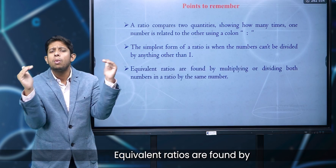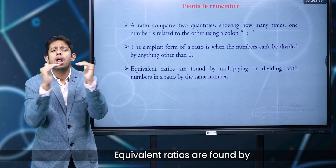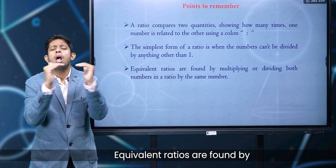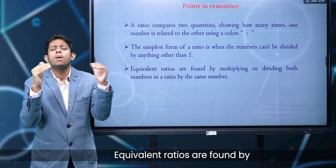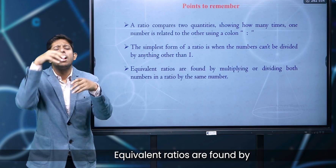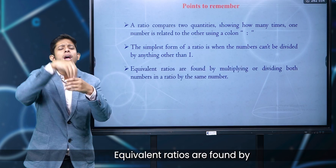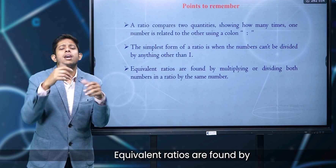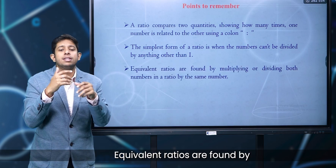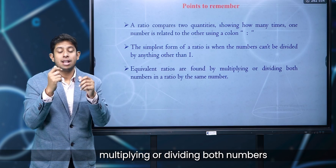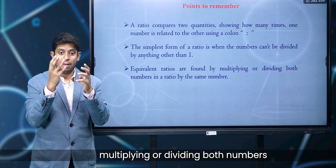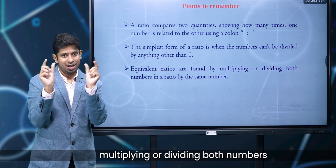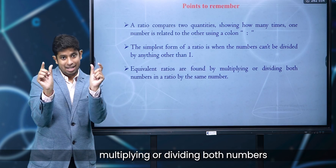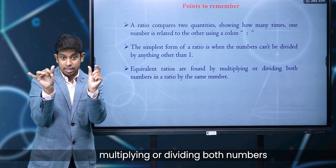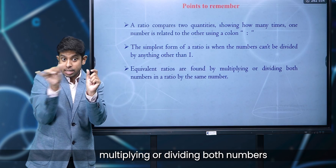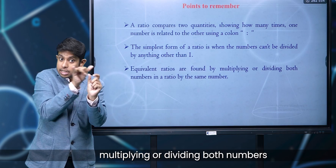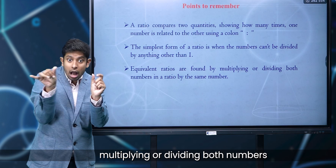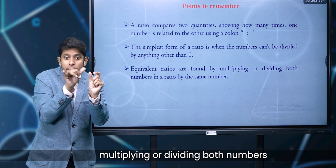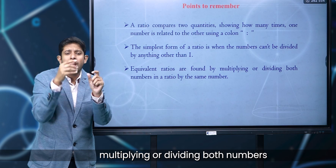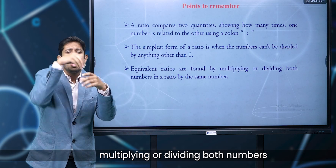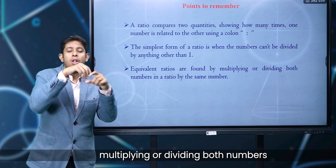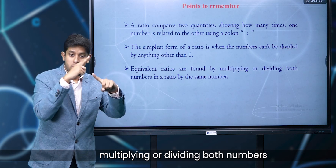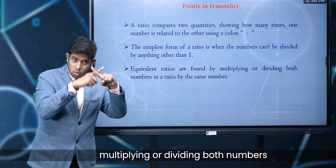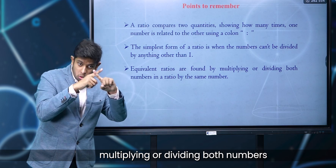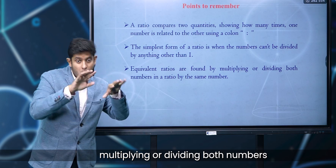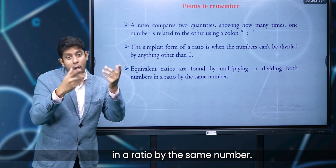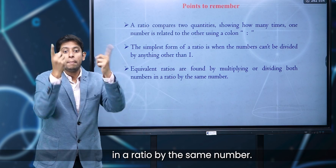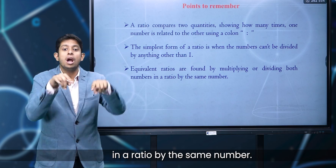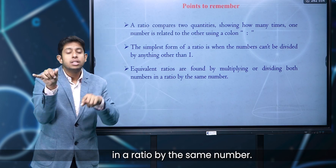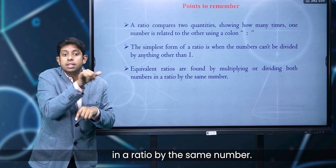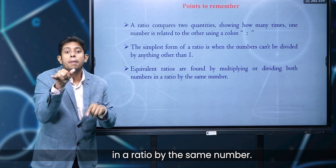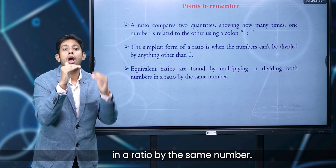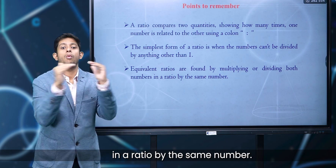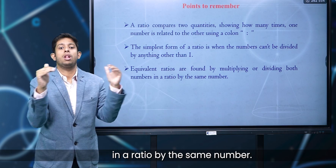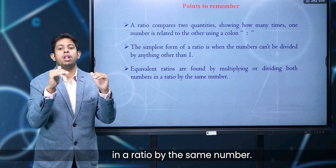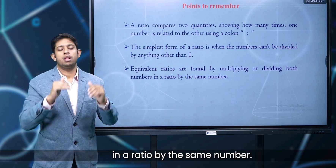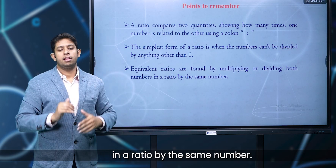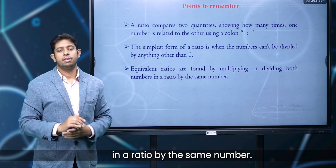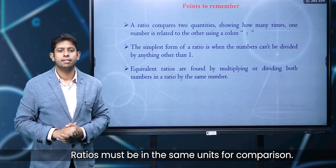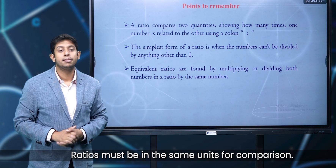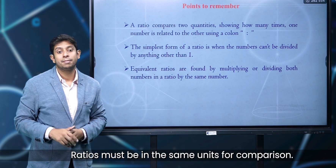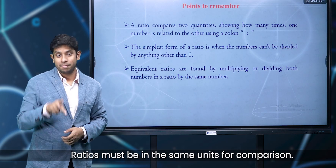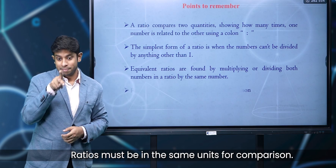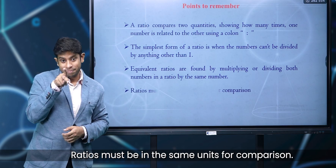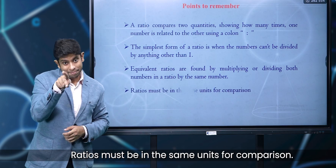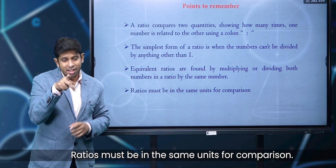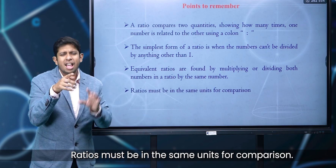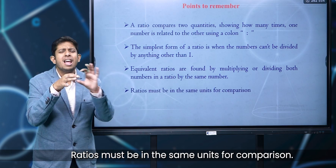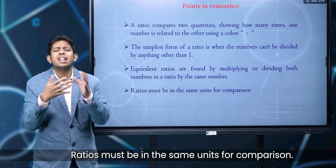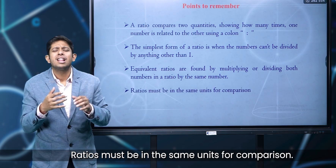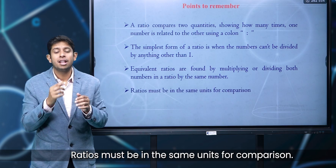Equivalent ratios are found by multiplying or dividing both numbers in a ratio by the same number. Ratios must be in the